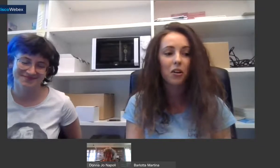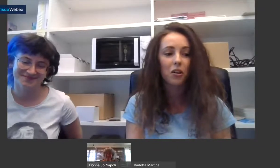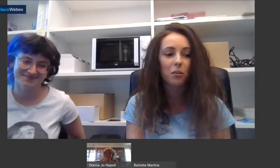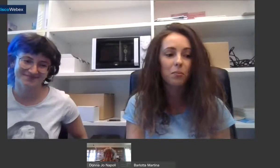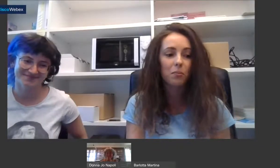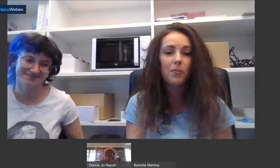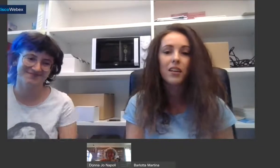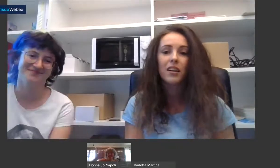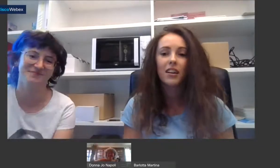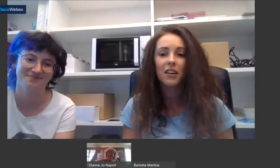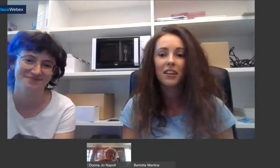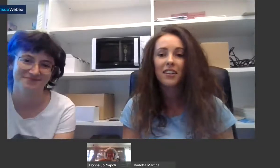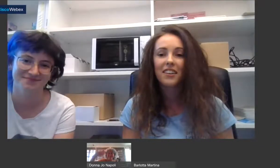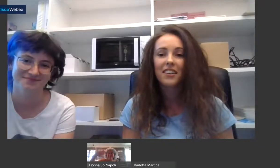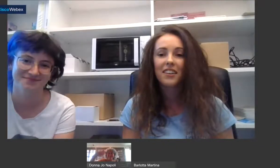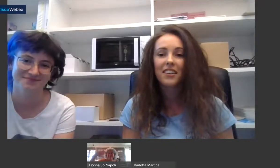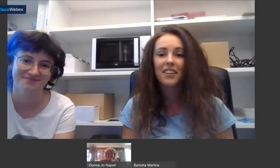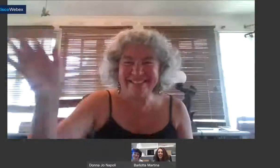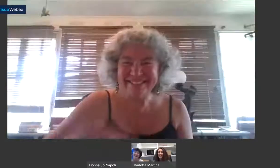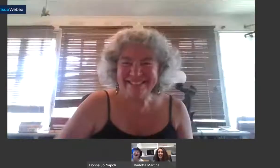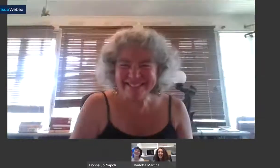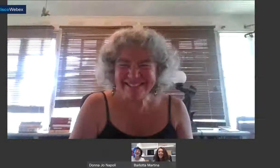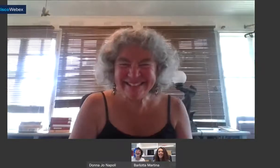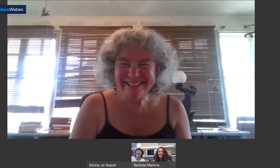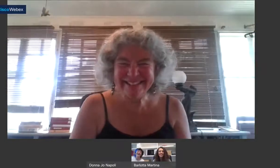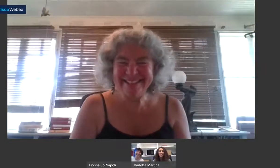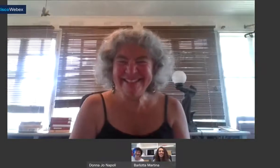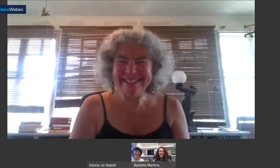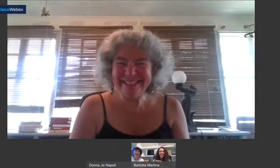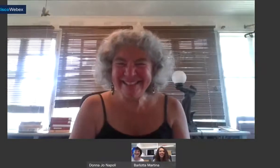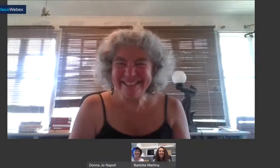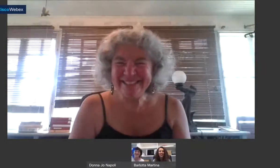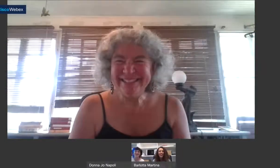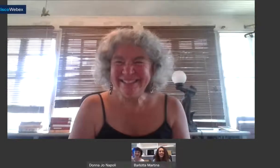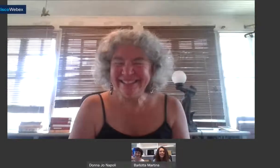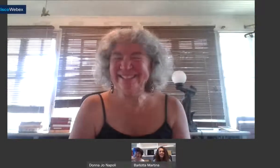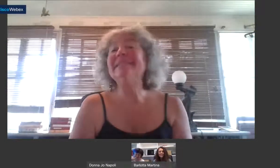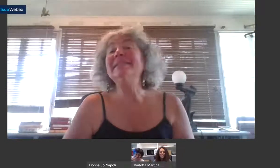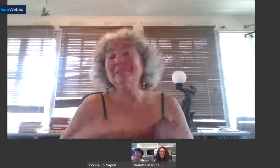Dietmar Röhm. Hi, he was there for like